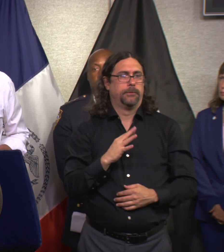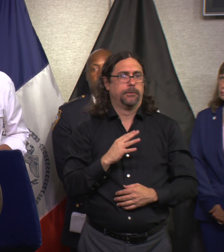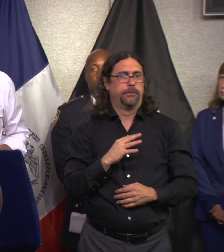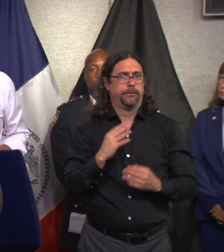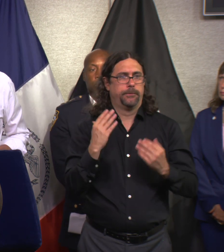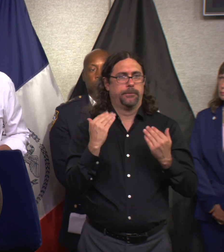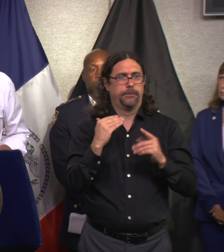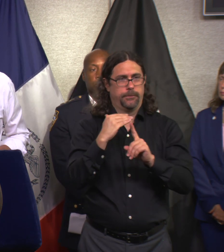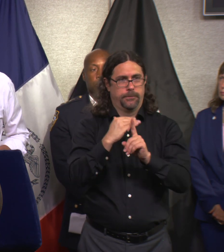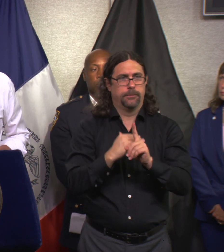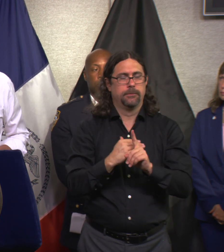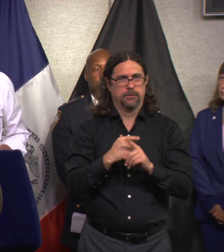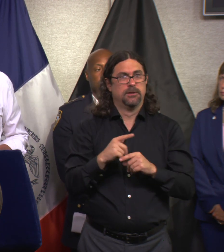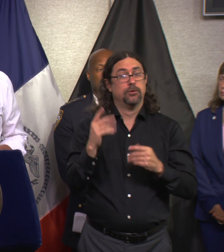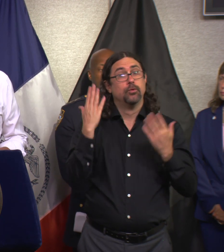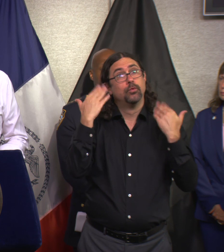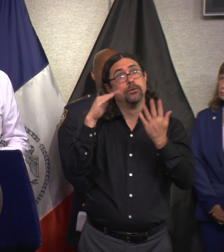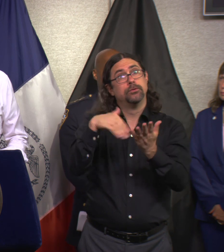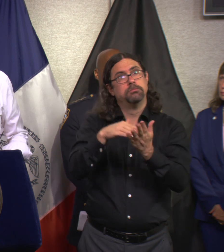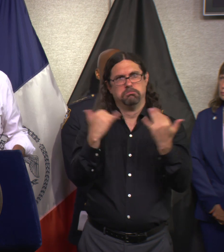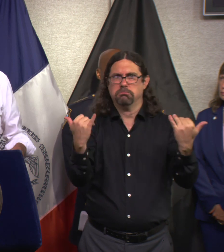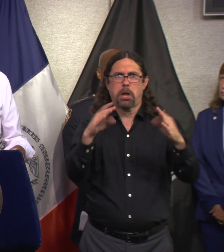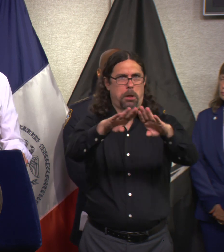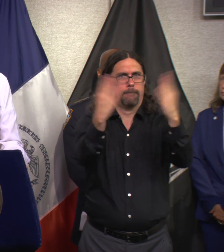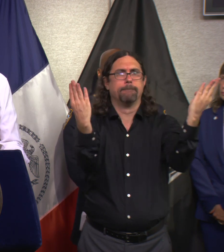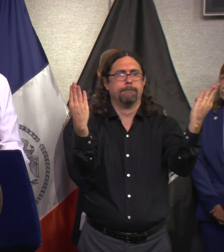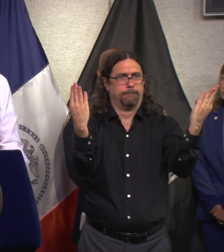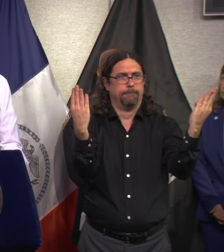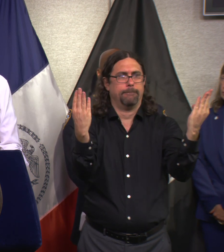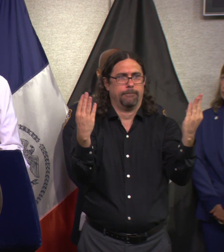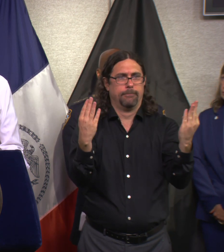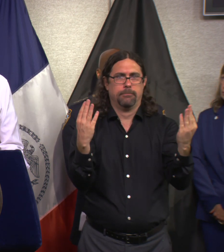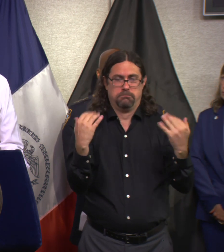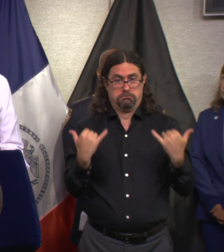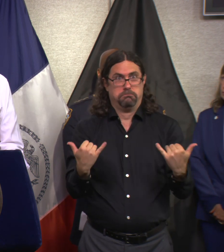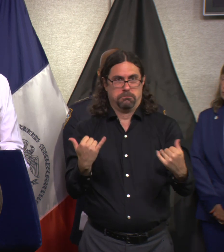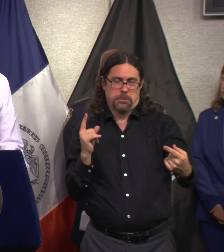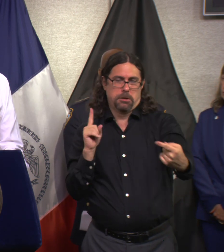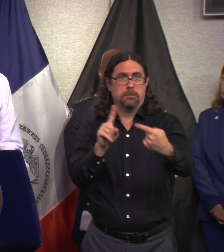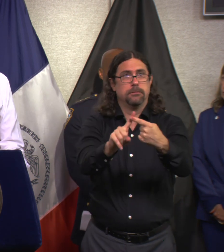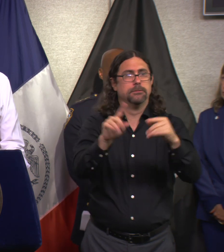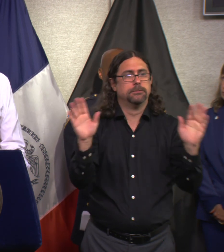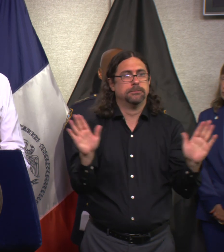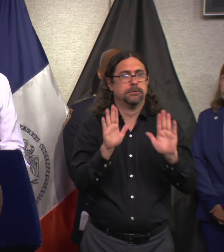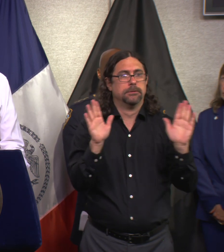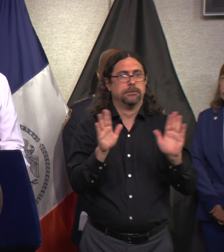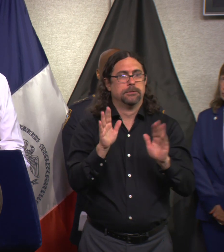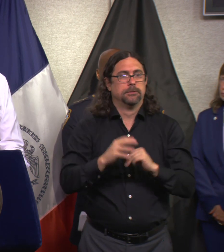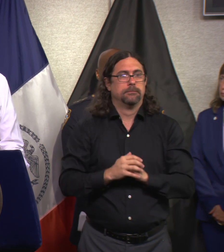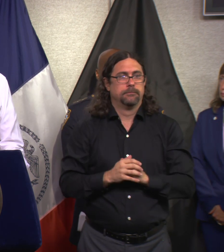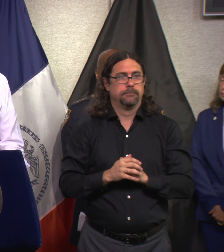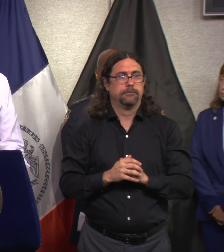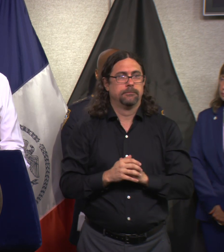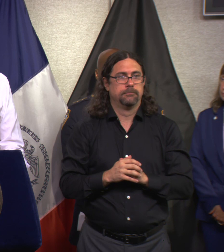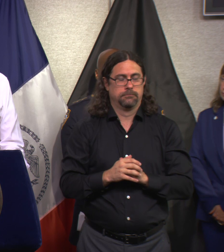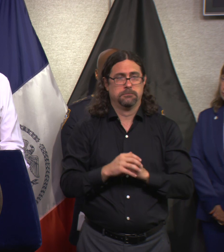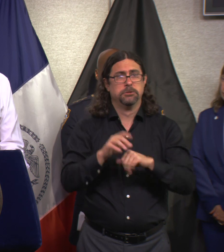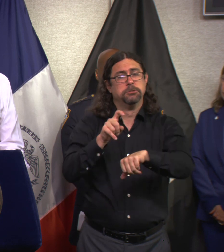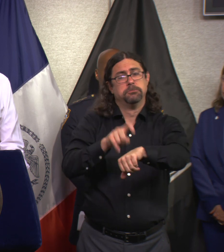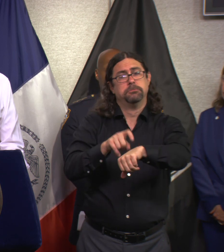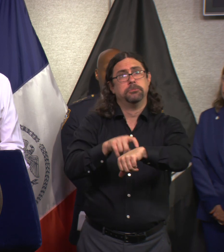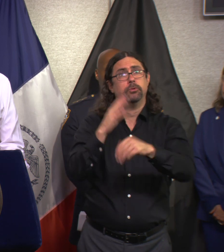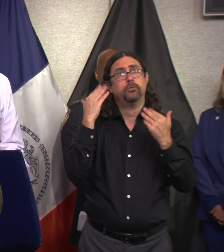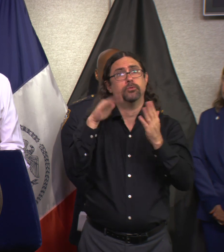they'll go through at least Sunday. The hours initially will be 8 a.m. to 5 p.m. We're looking to extend